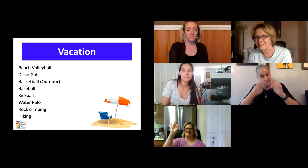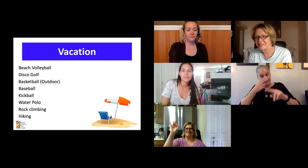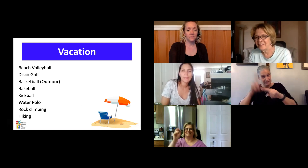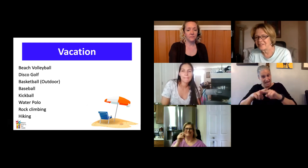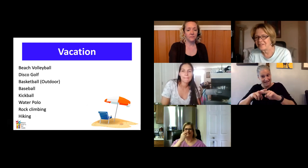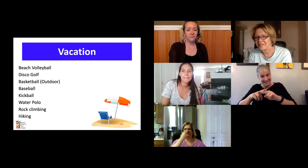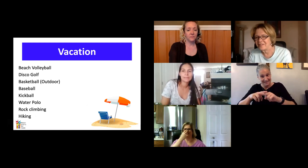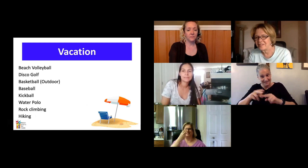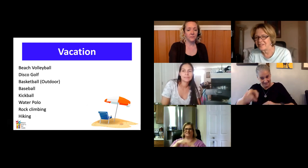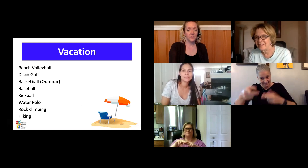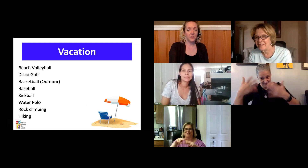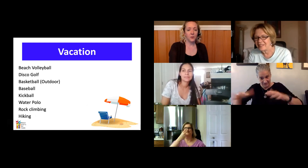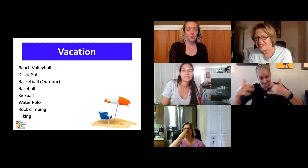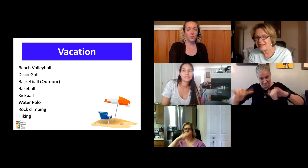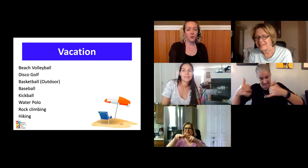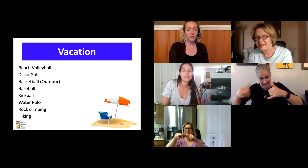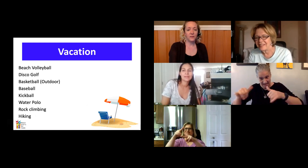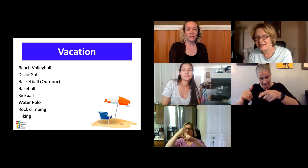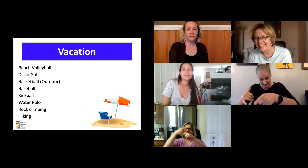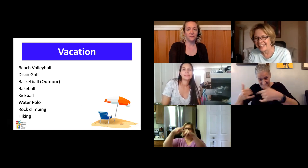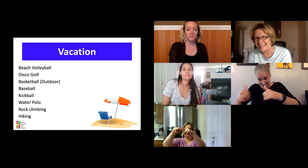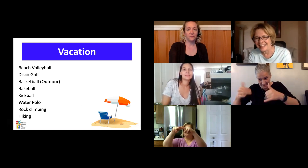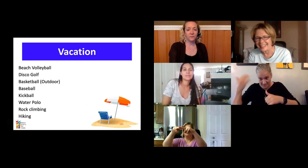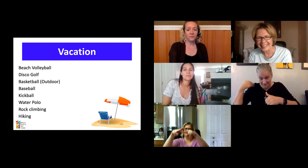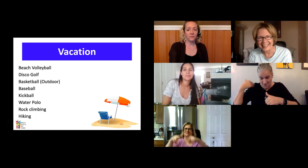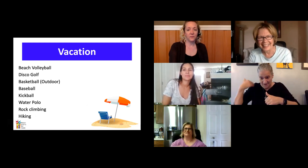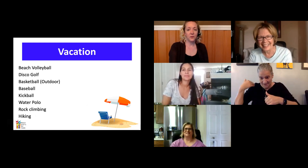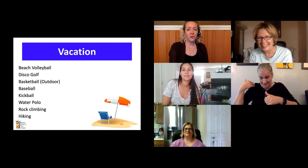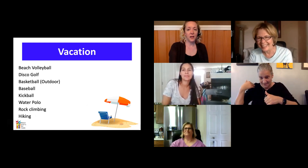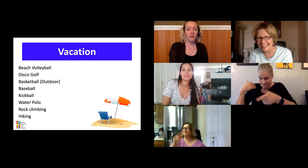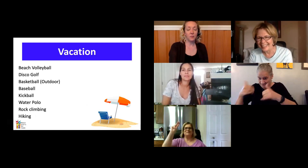Okay, water polo is fun. Okay, have you played?